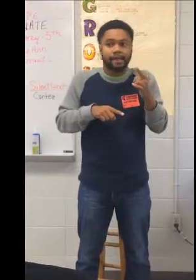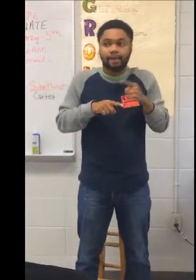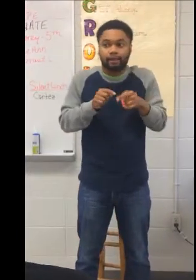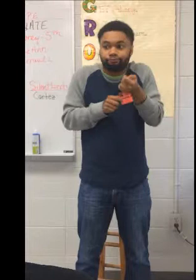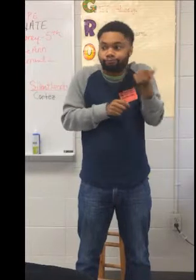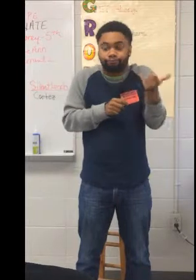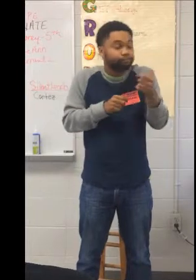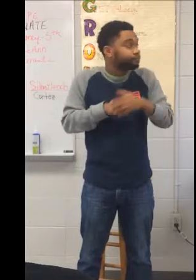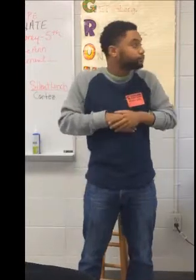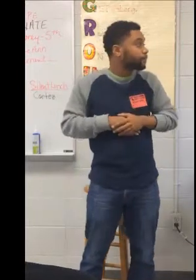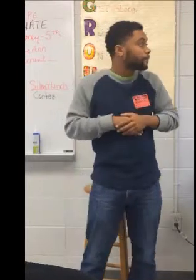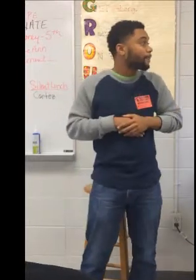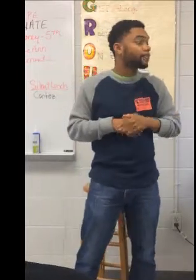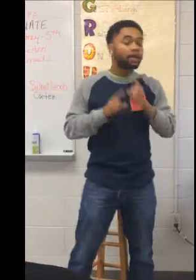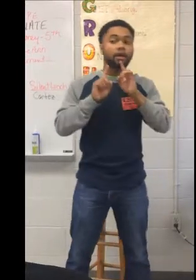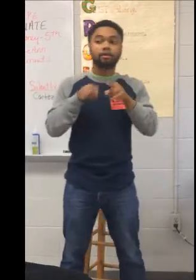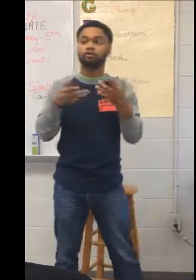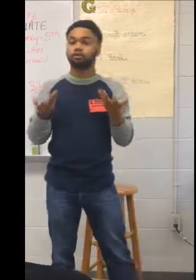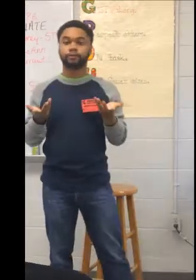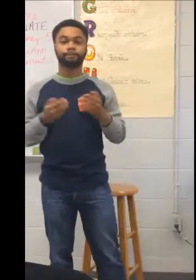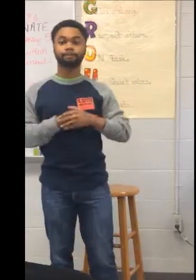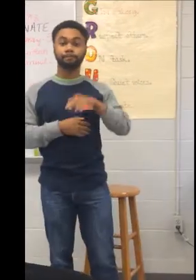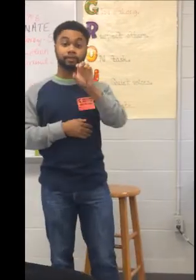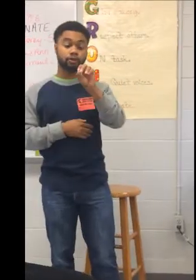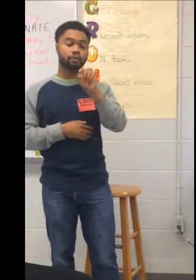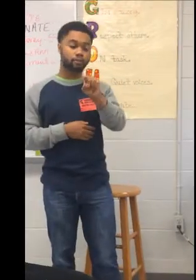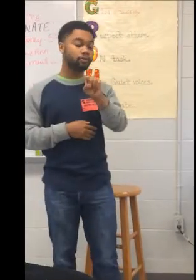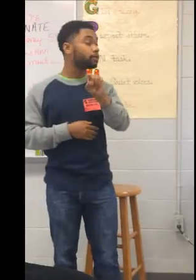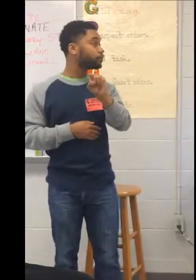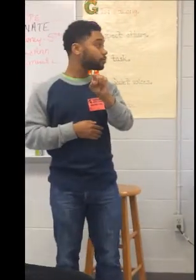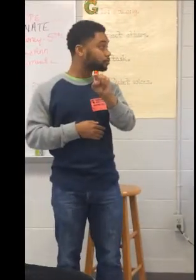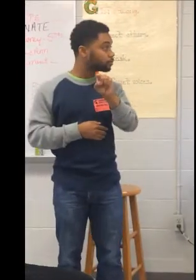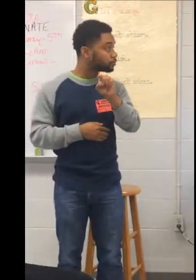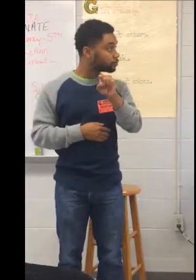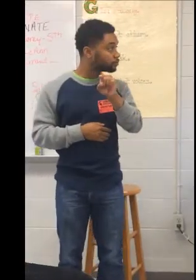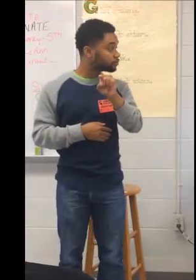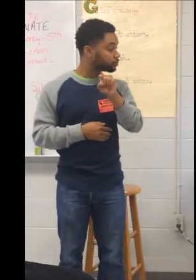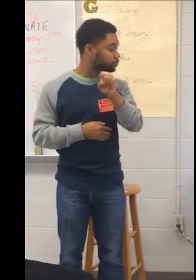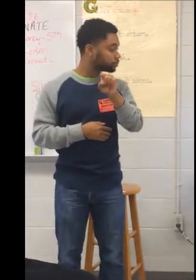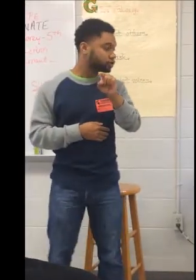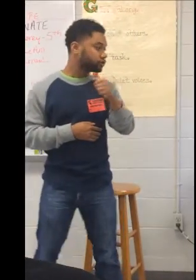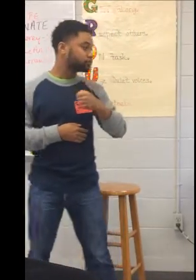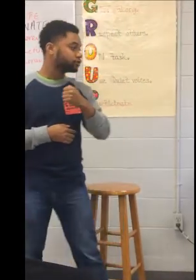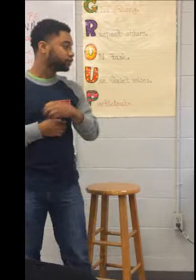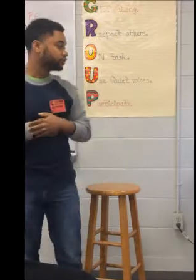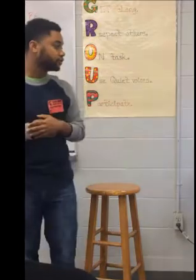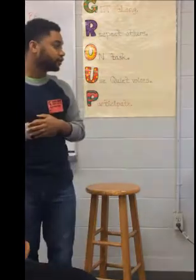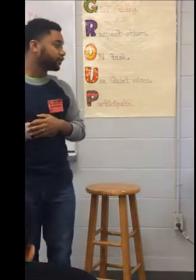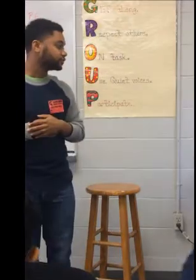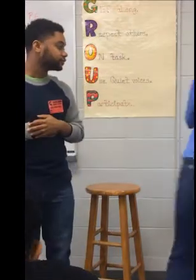answer was 0. I'm so sorry, I'm trying to work upside down. It's not working